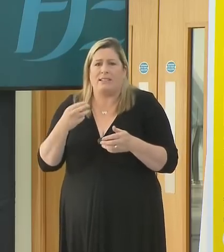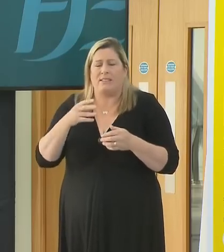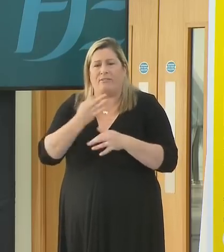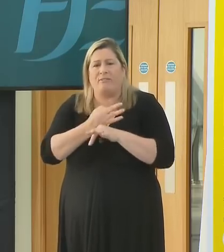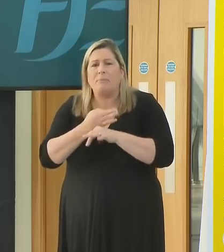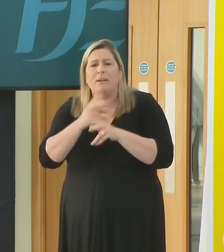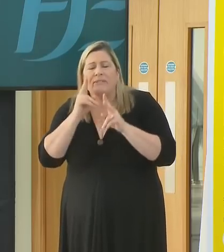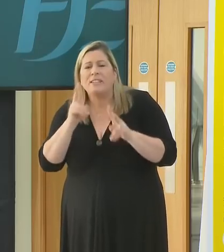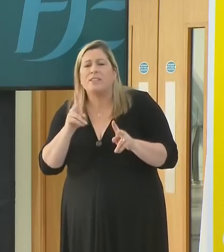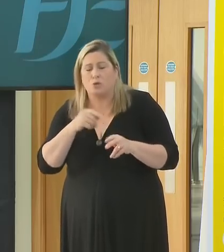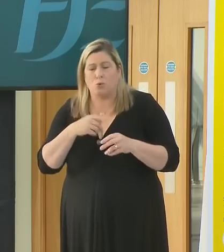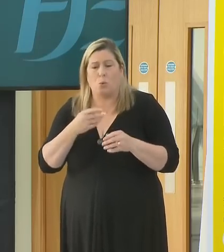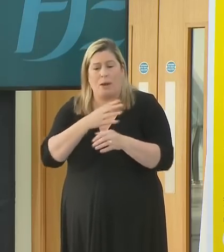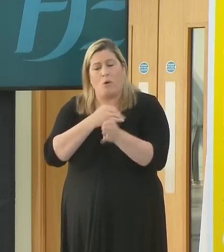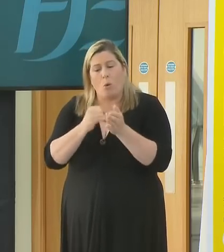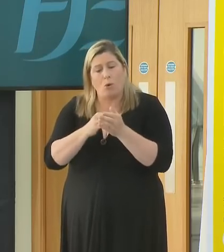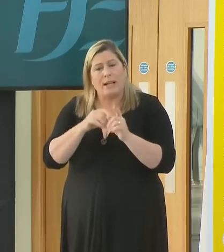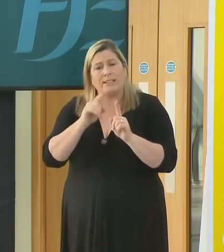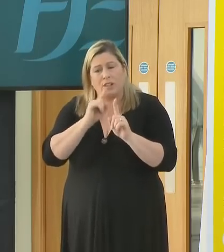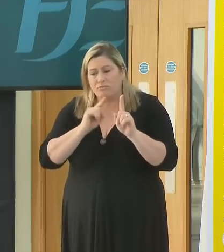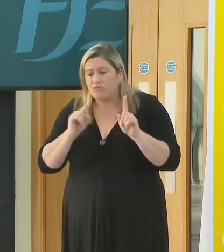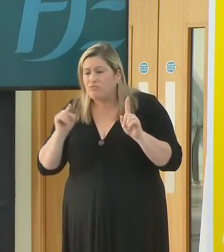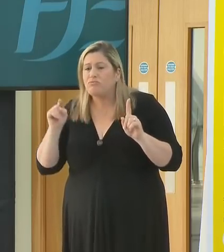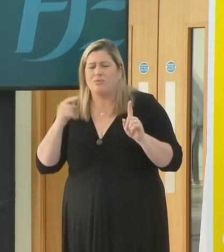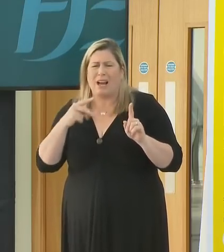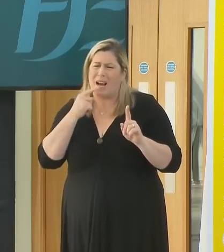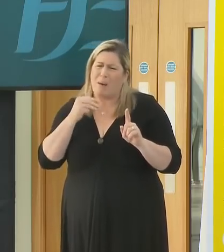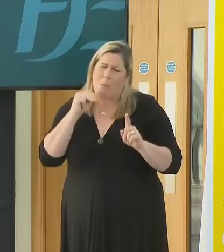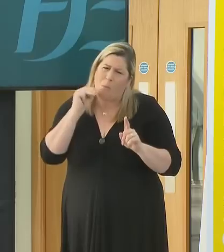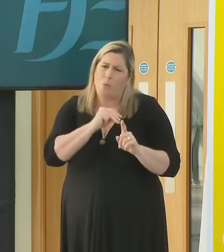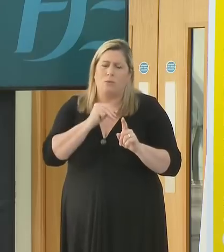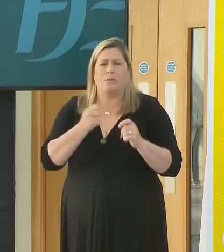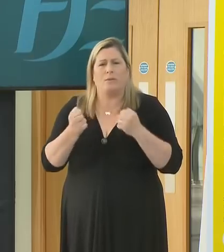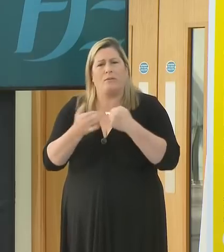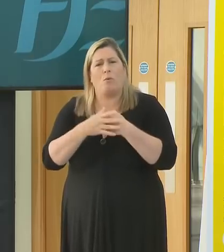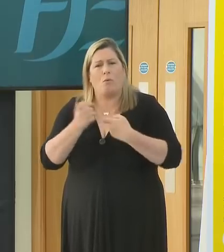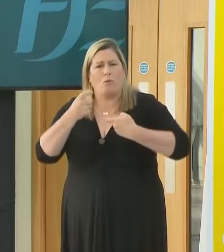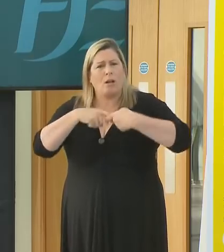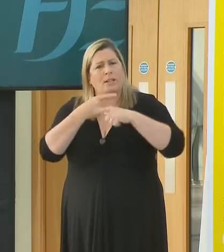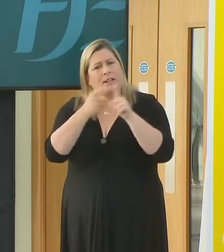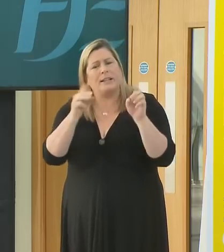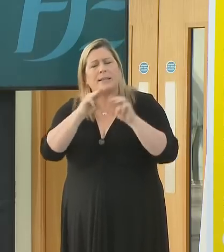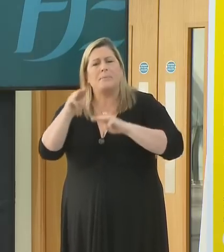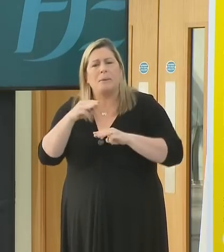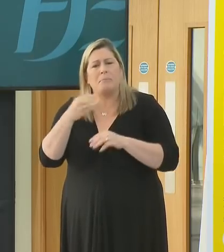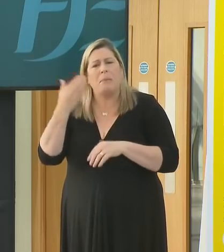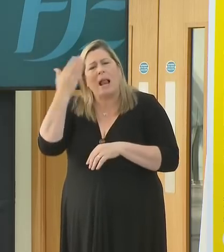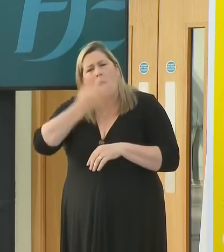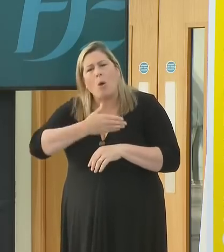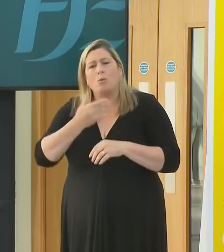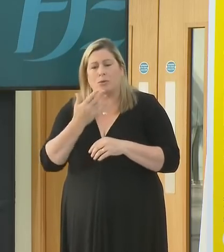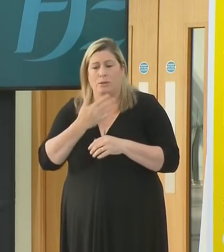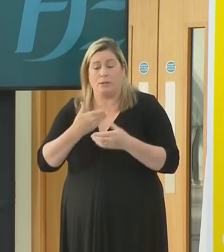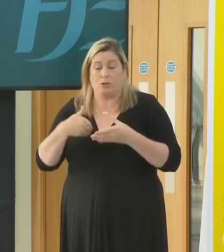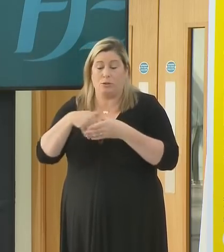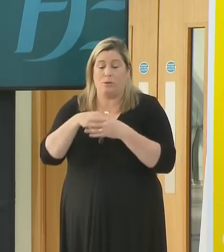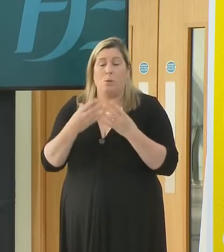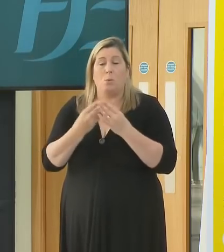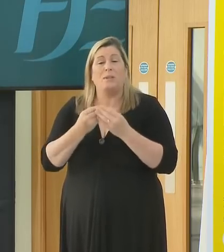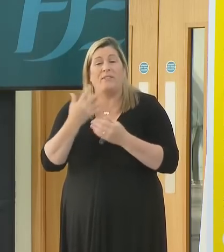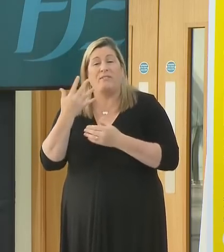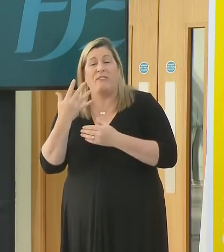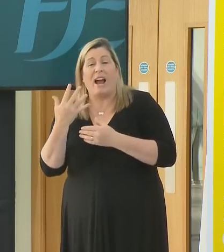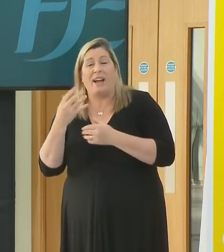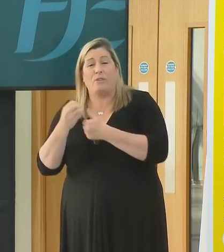organisations who are reaching out to people in their homes are critical at this time. Alone is a merger of 5 different organisations who support and empower older